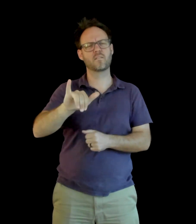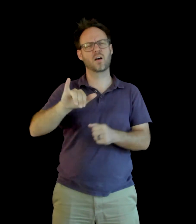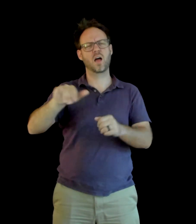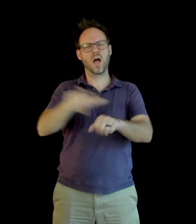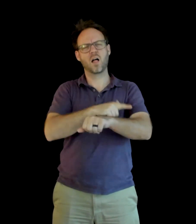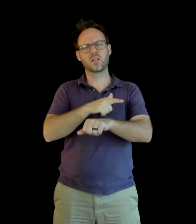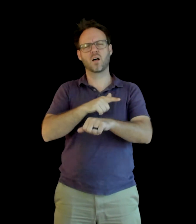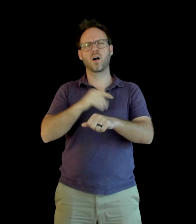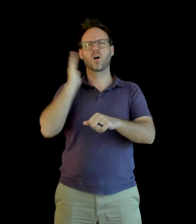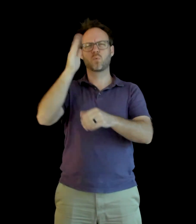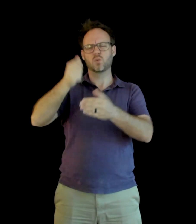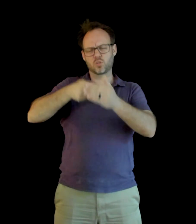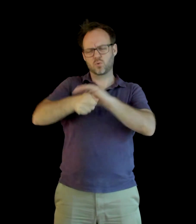me?